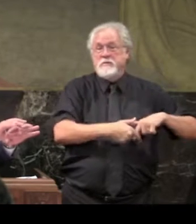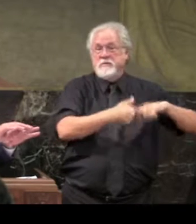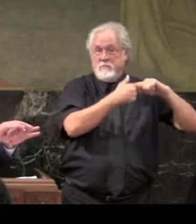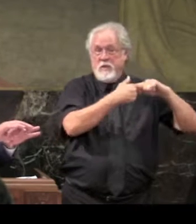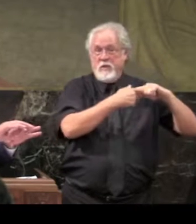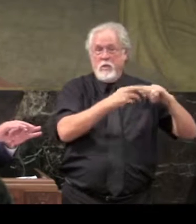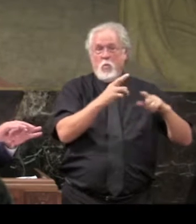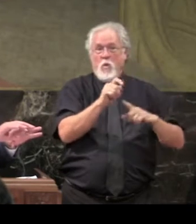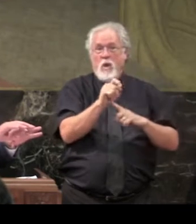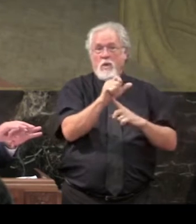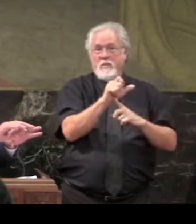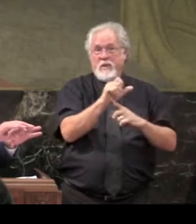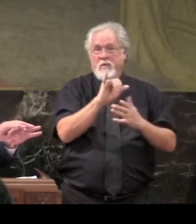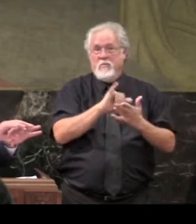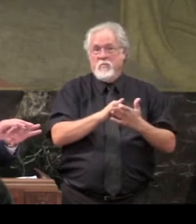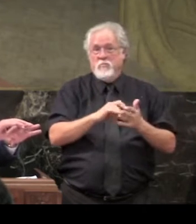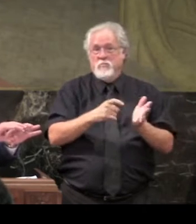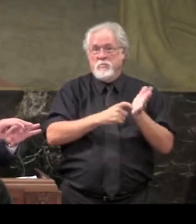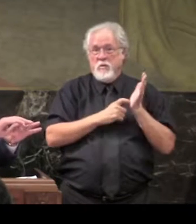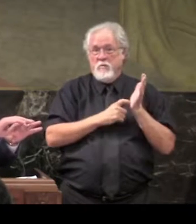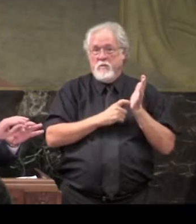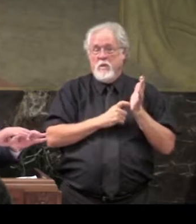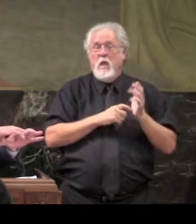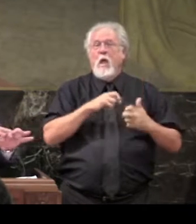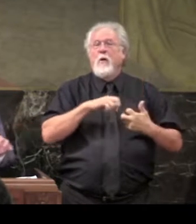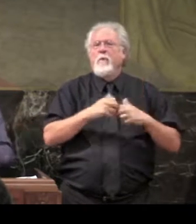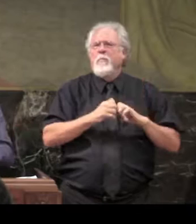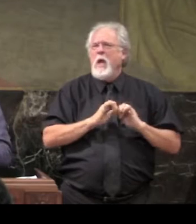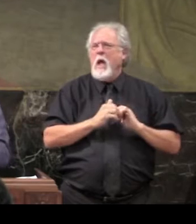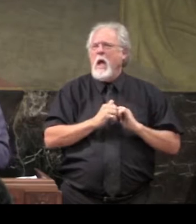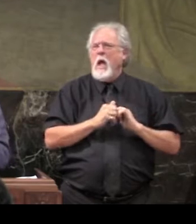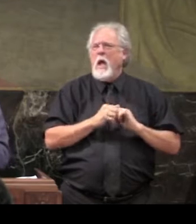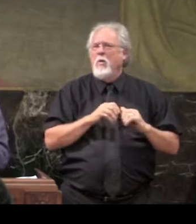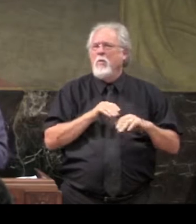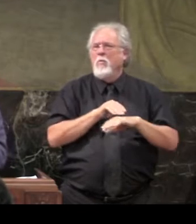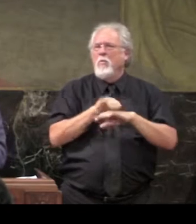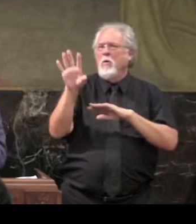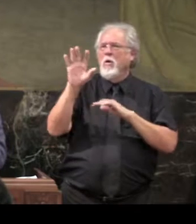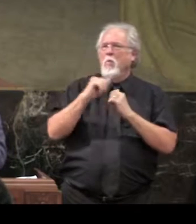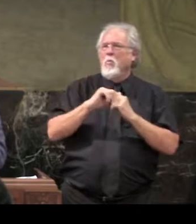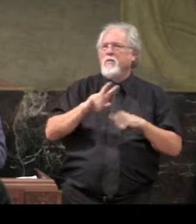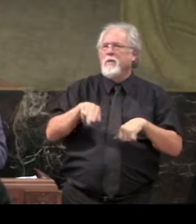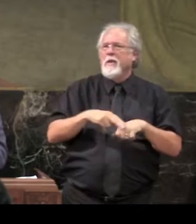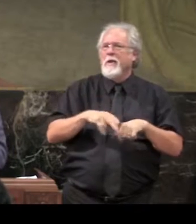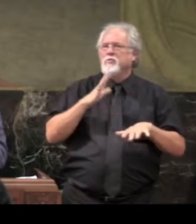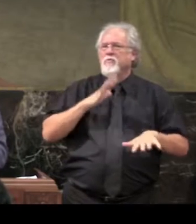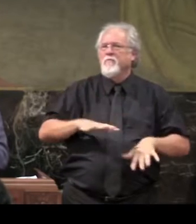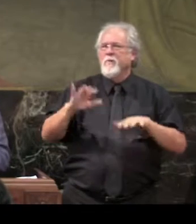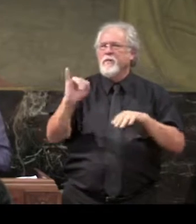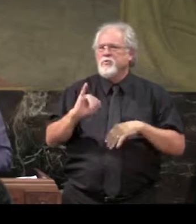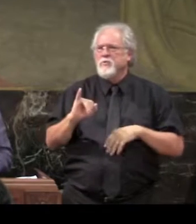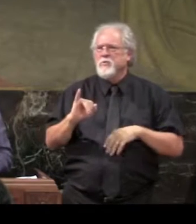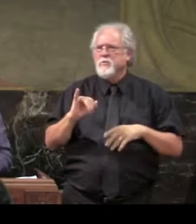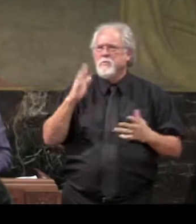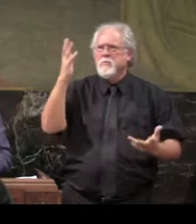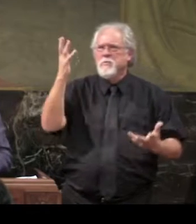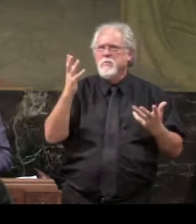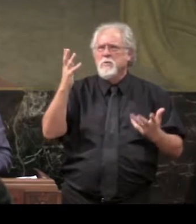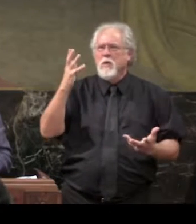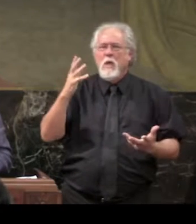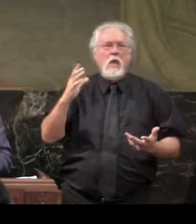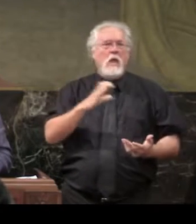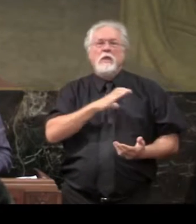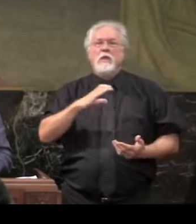or eliminate those requirements. The problem is, how does that interact with the National Flood Insurance Program? And only